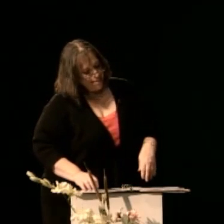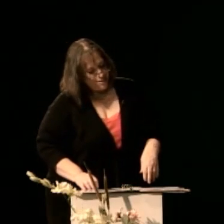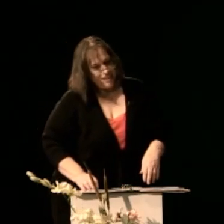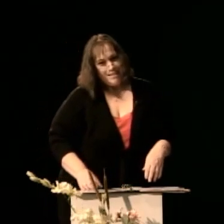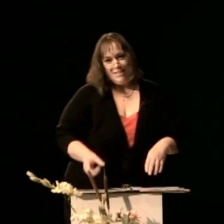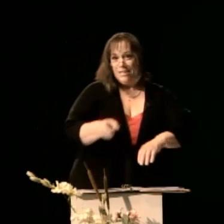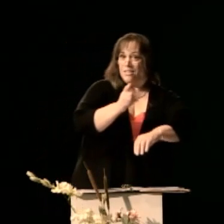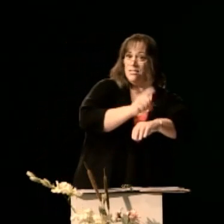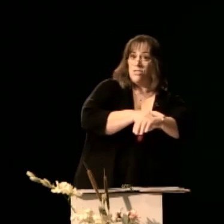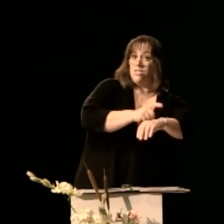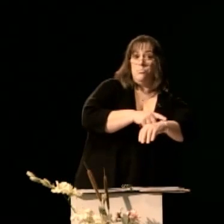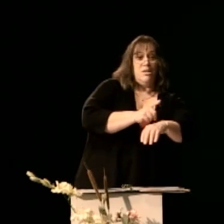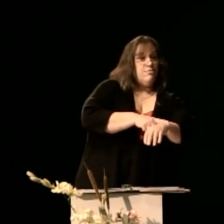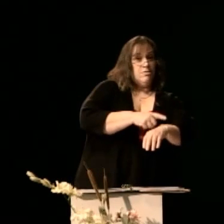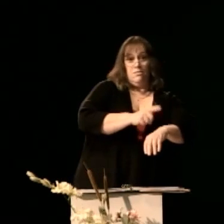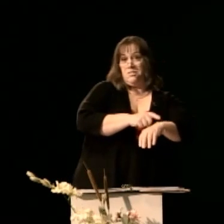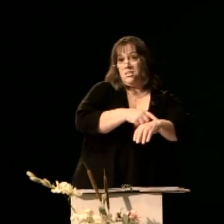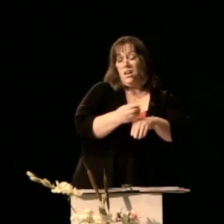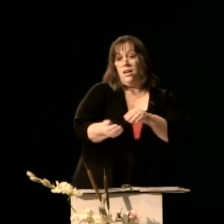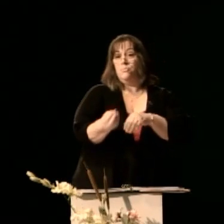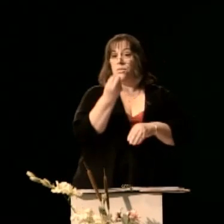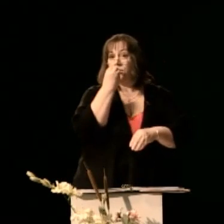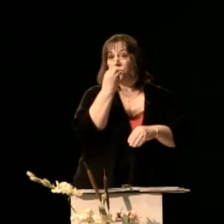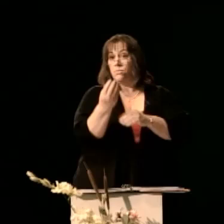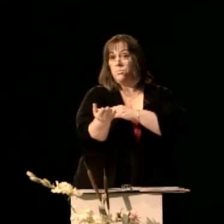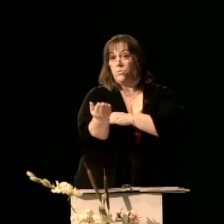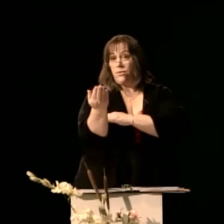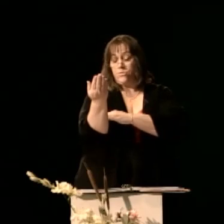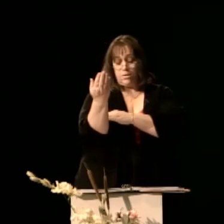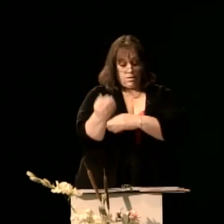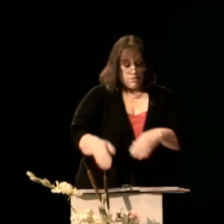Okay. So simply, if it's time to eat breakfast.